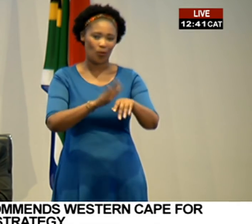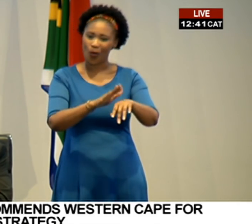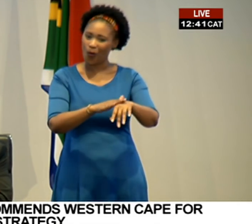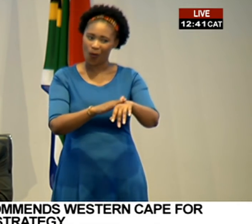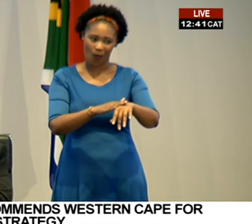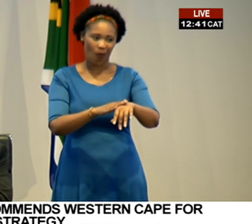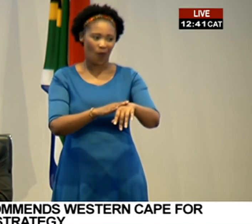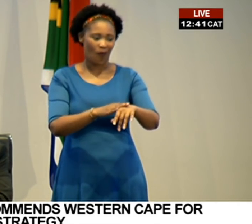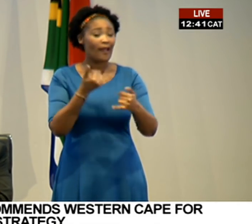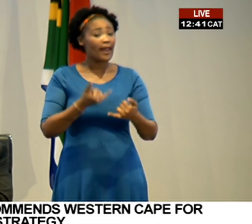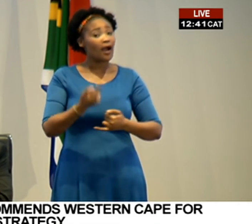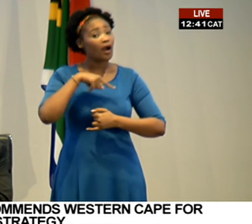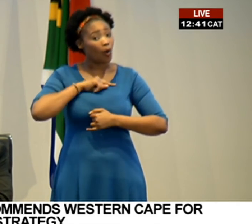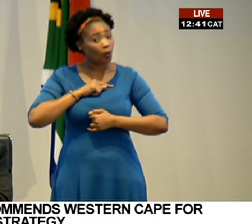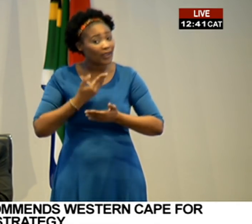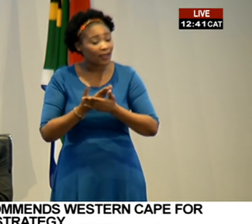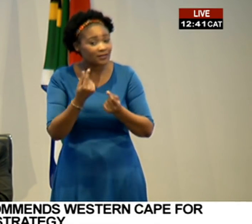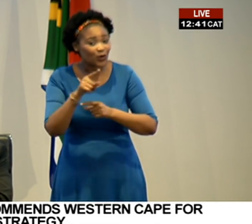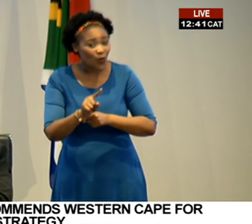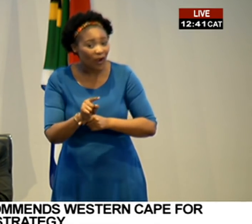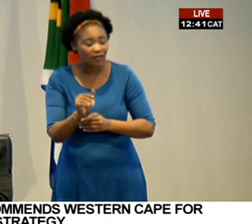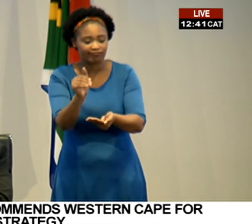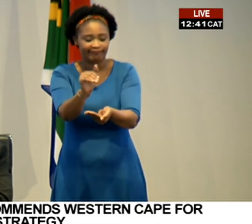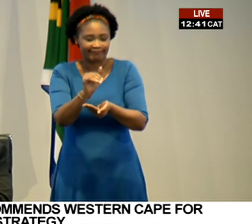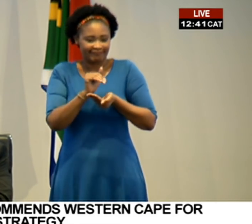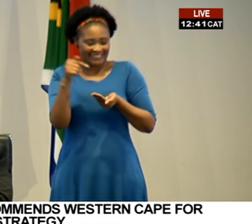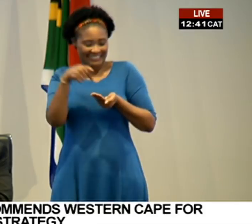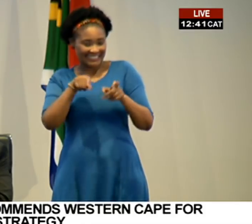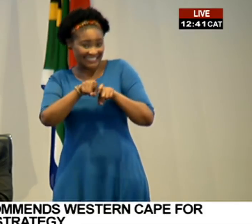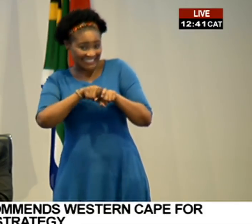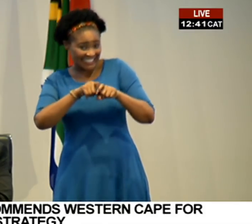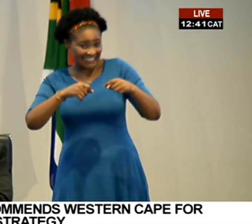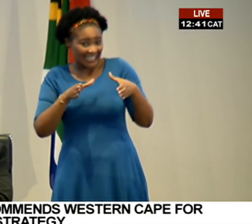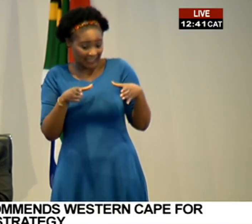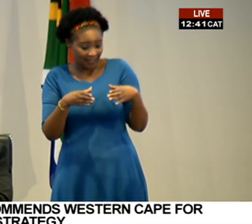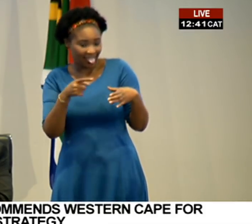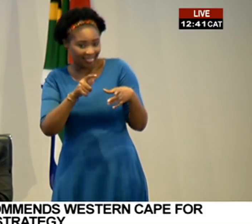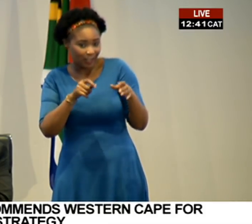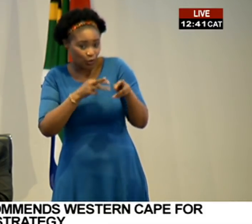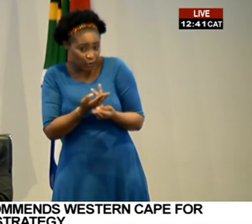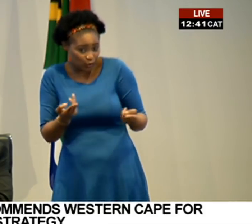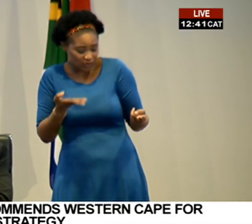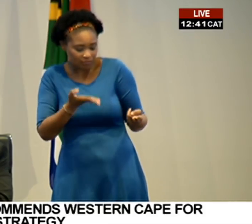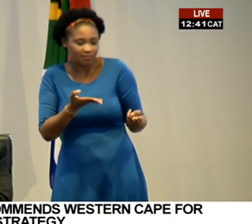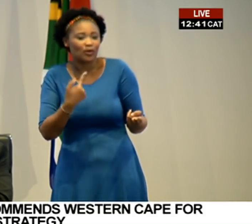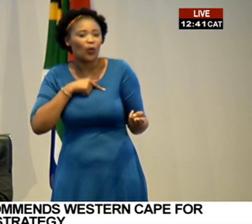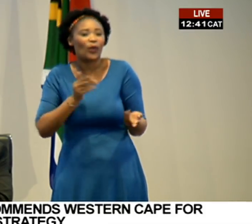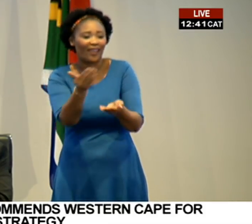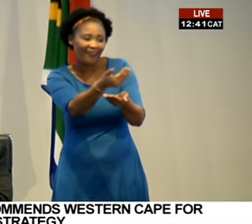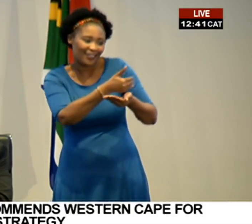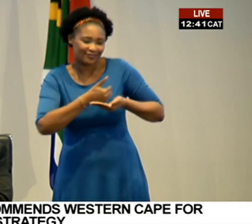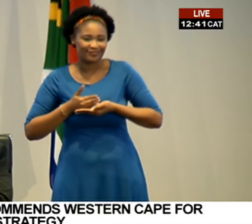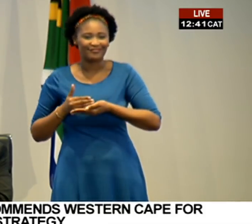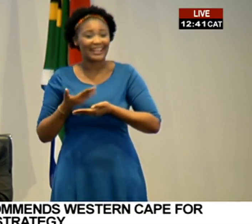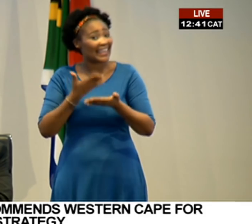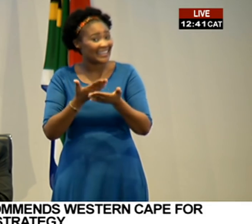to be able to procure testing kits through this platform that we are